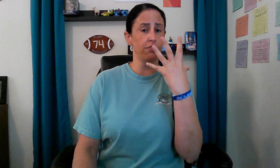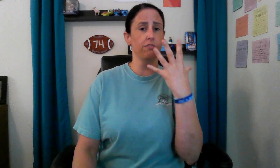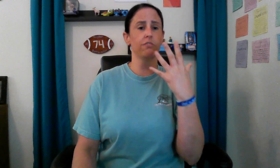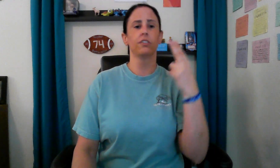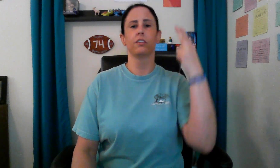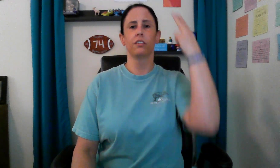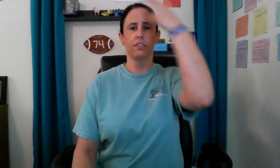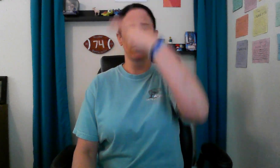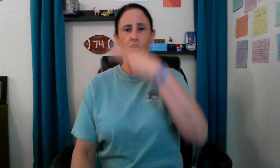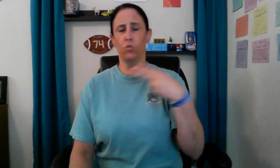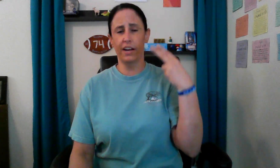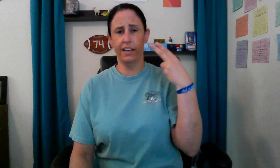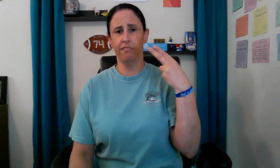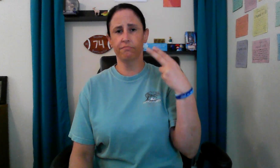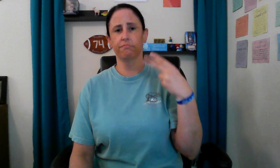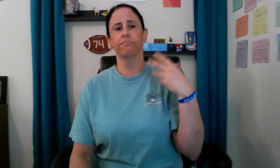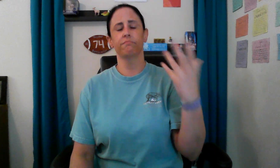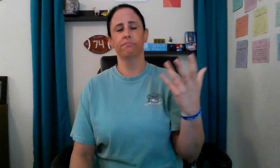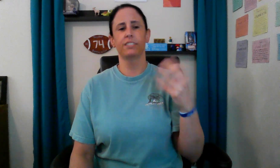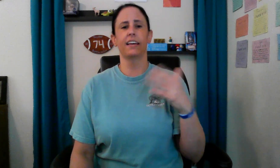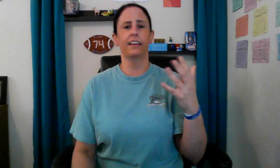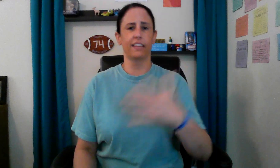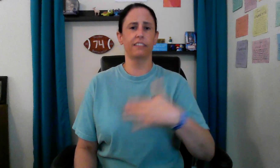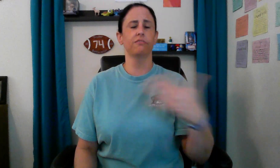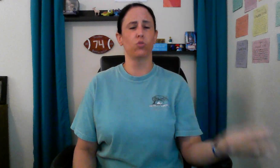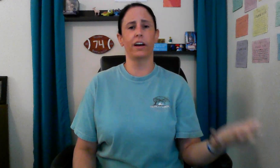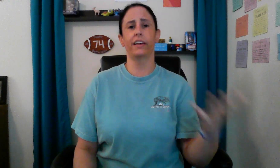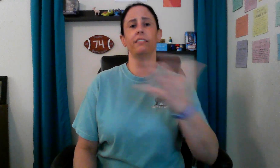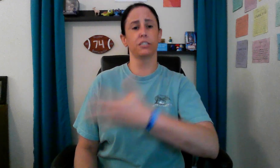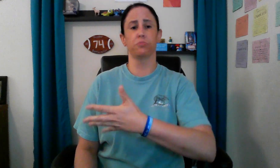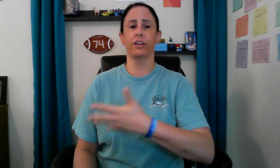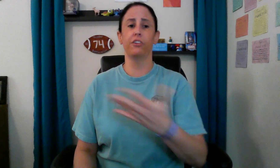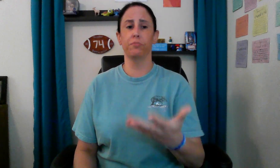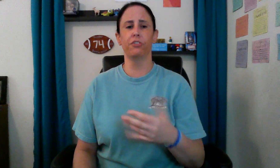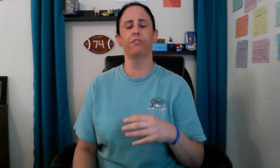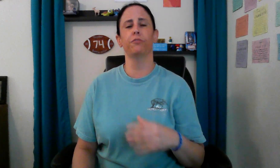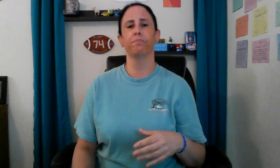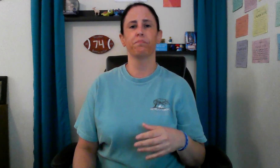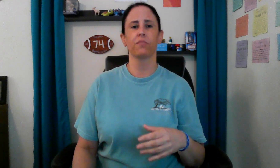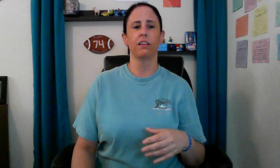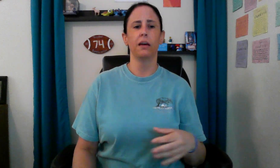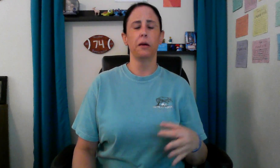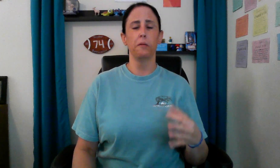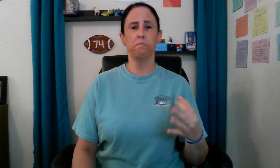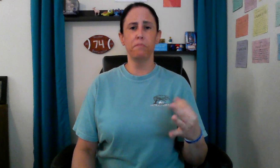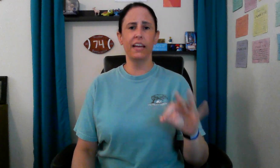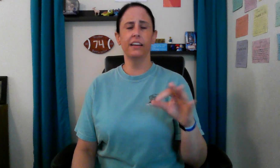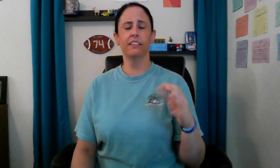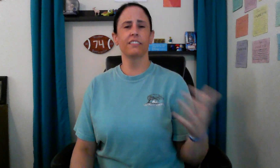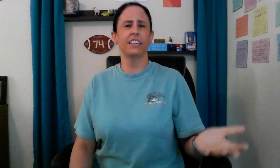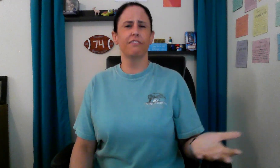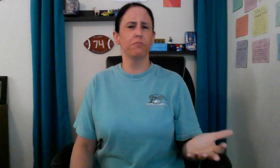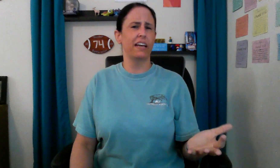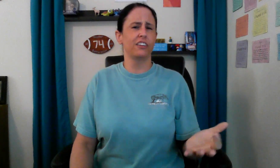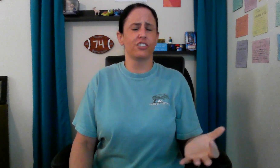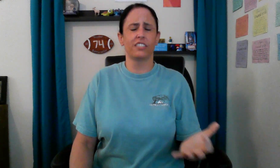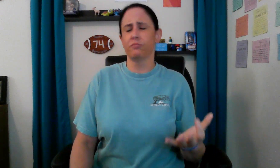beautiful, Hawaii, saying that Hawaii is pretty or beautiful. Maine, the sign for Maine just seems